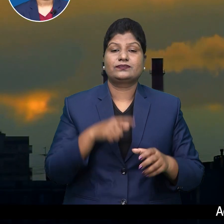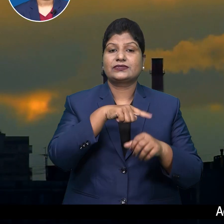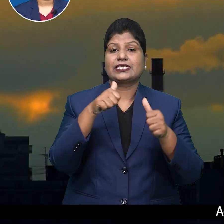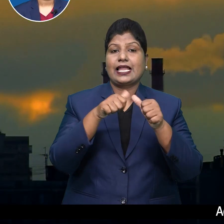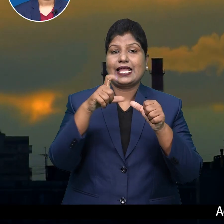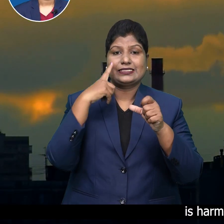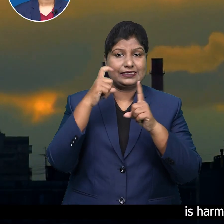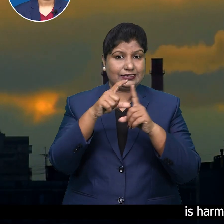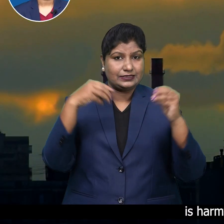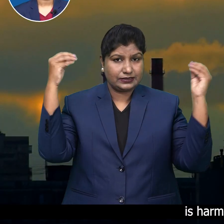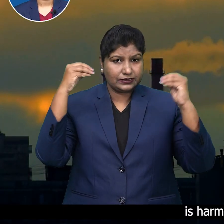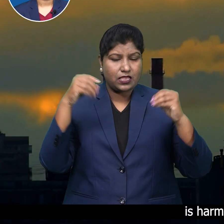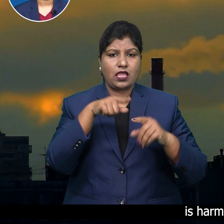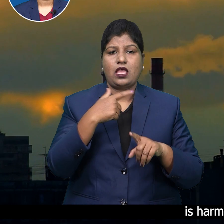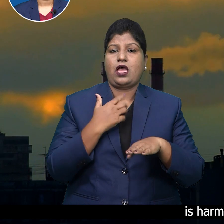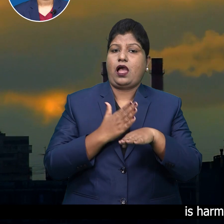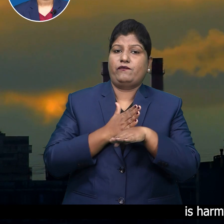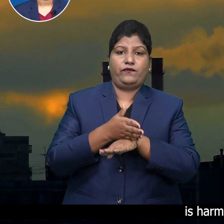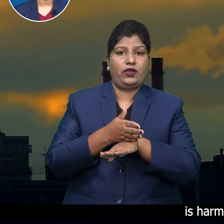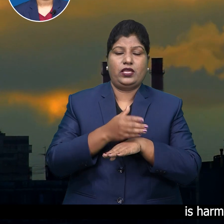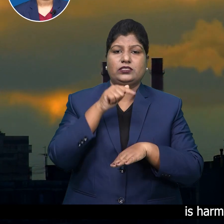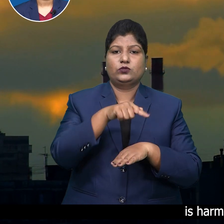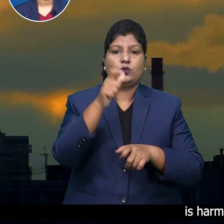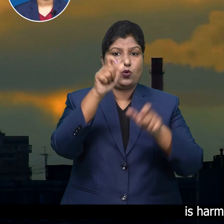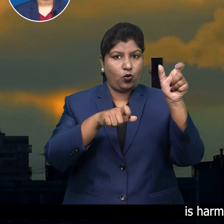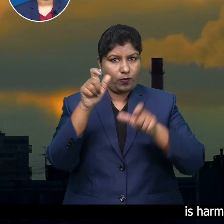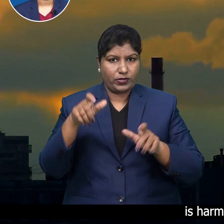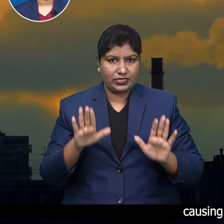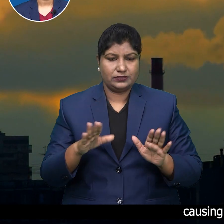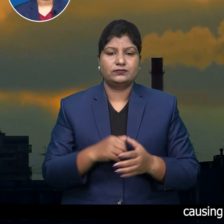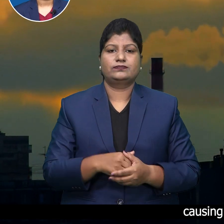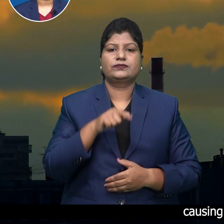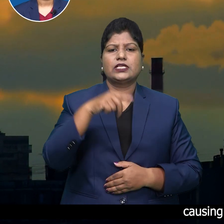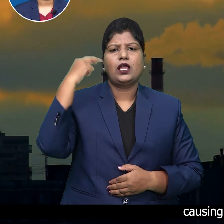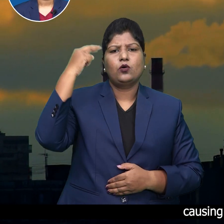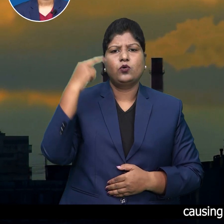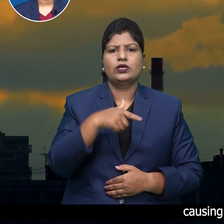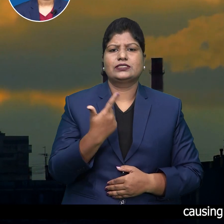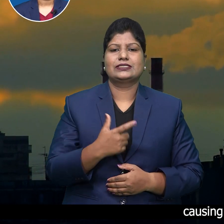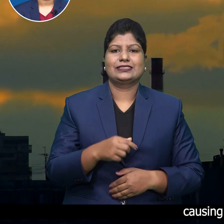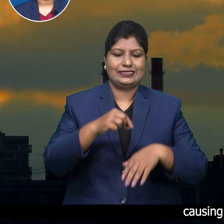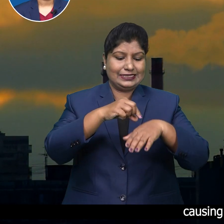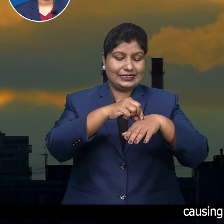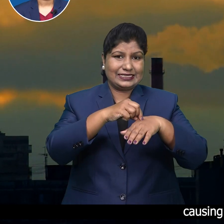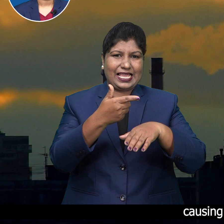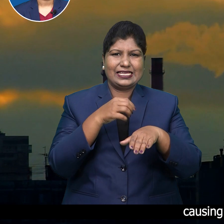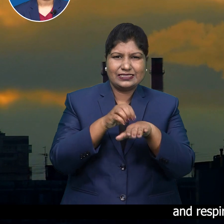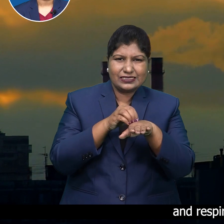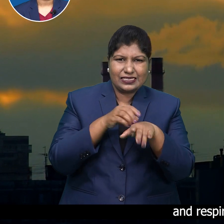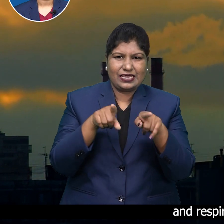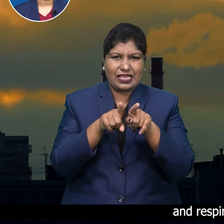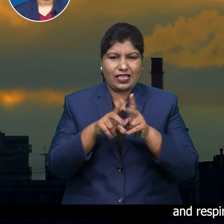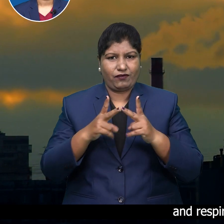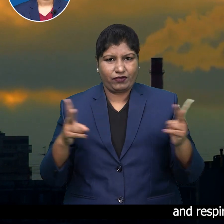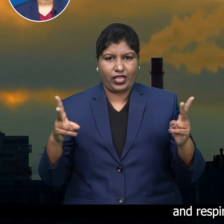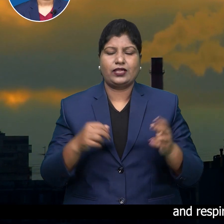Acid rain is harmful to humans, causing skin allergies